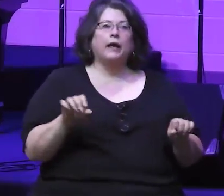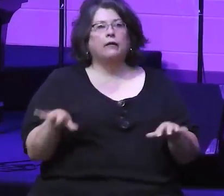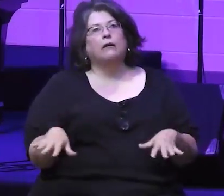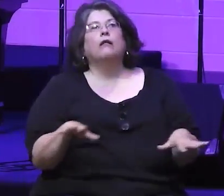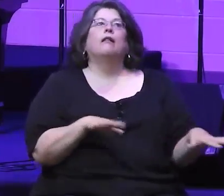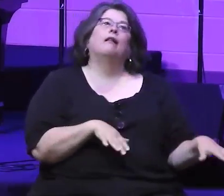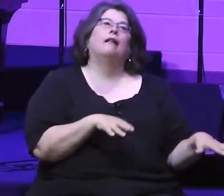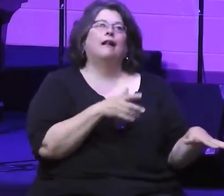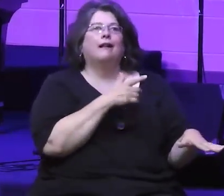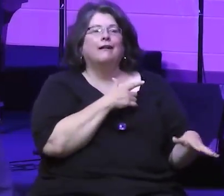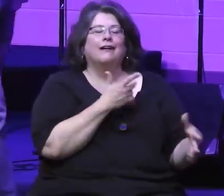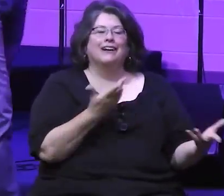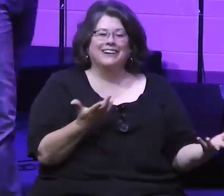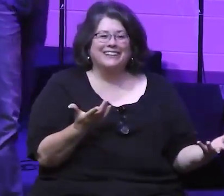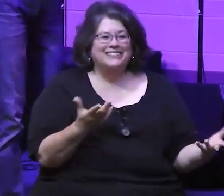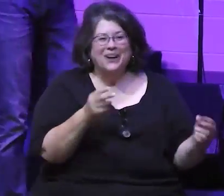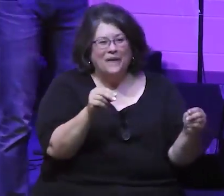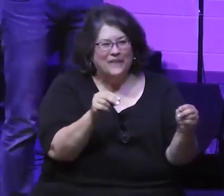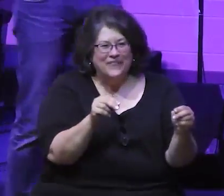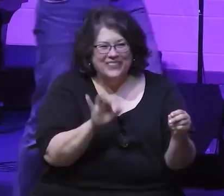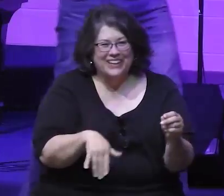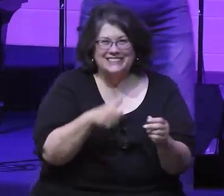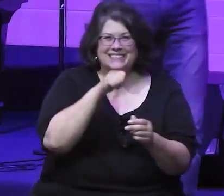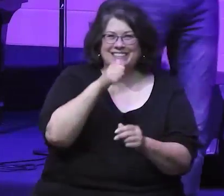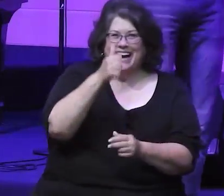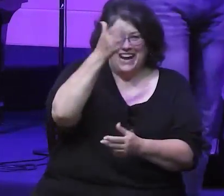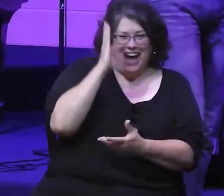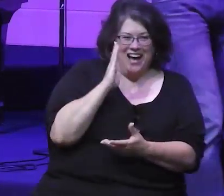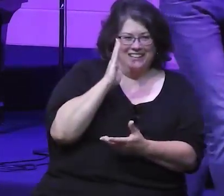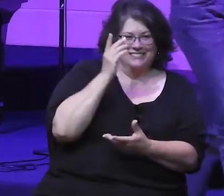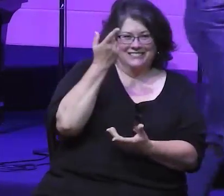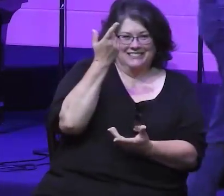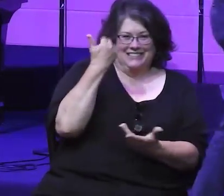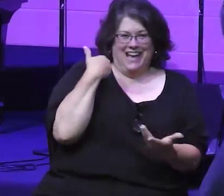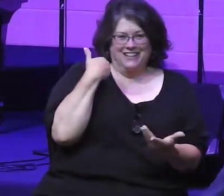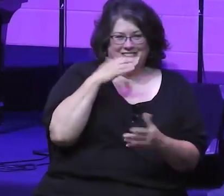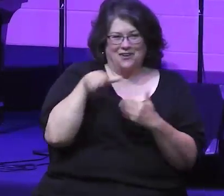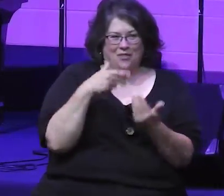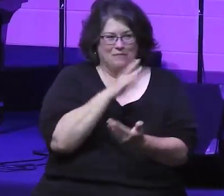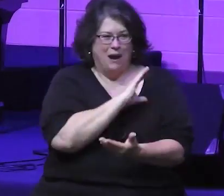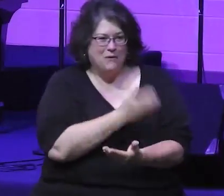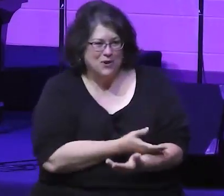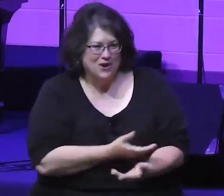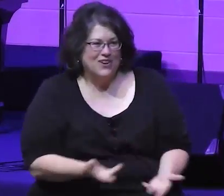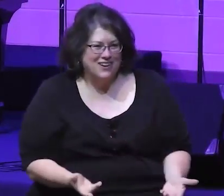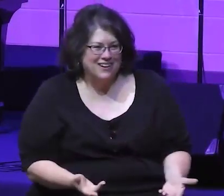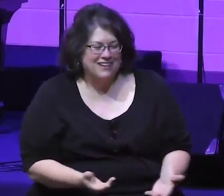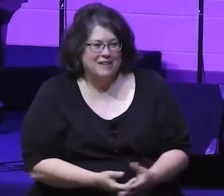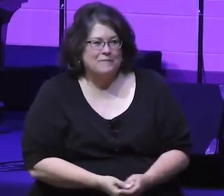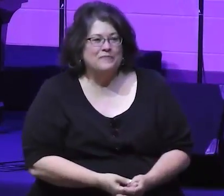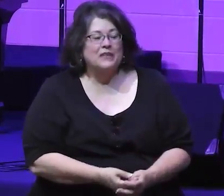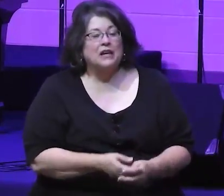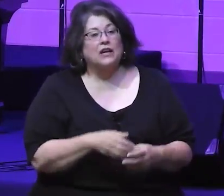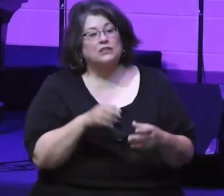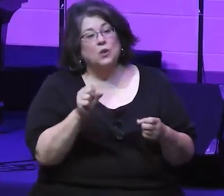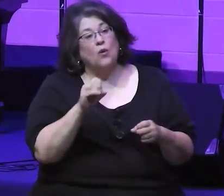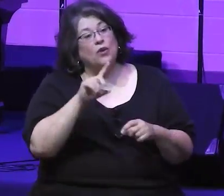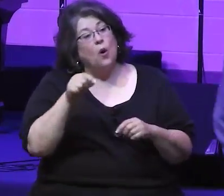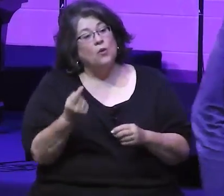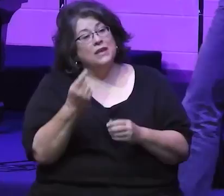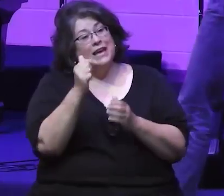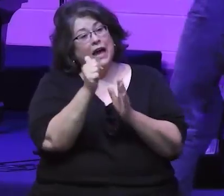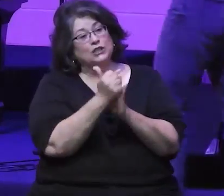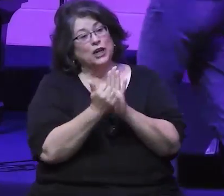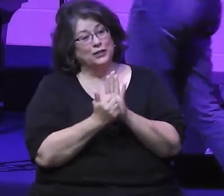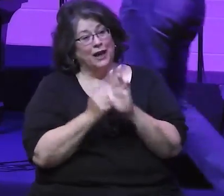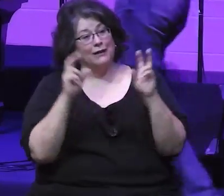Okay, so the concept of God's delegation simply has no kingdom efficiency to it. The only agenda in